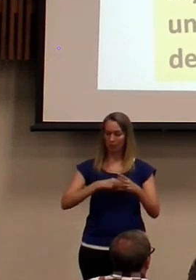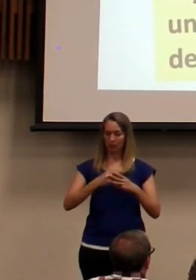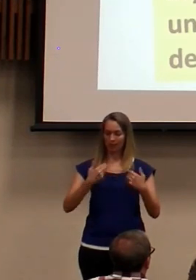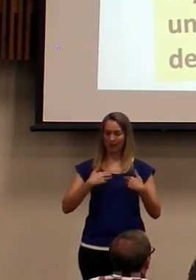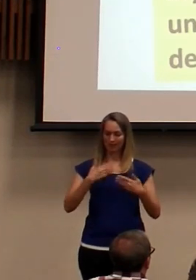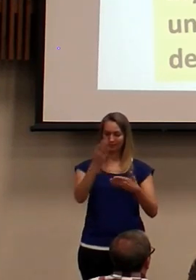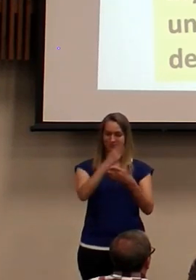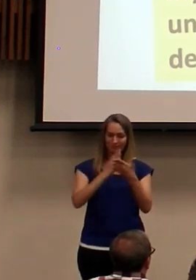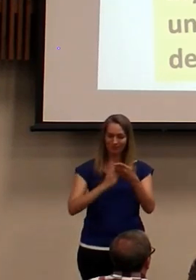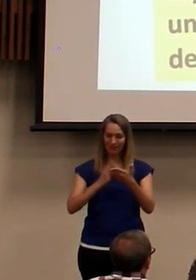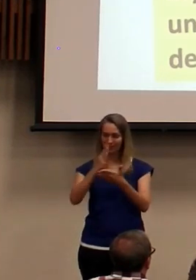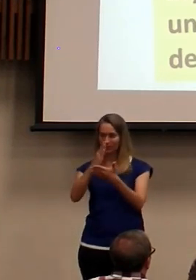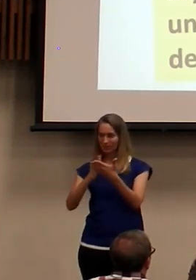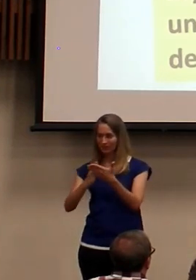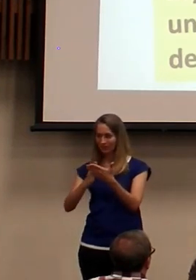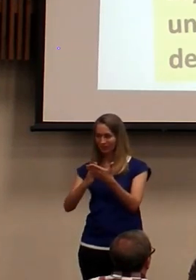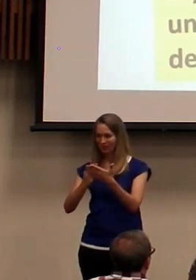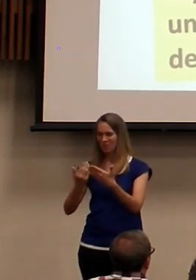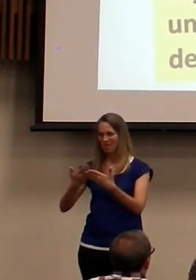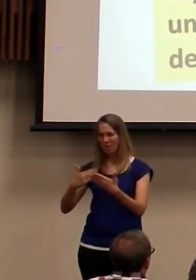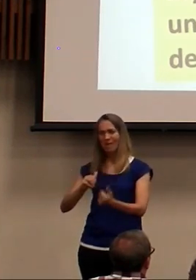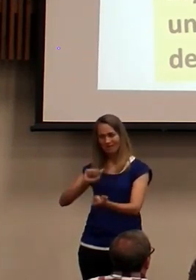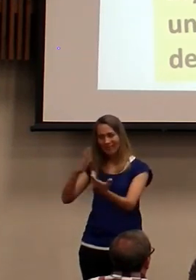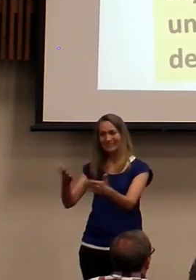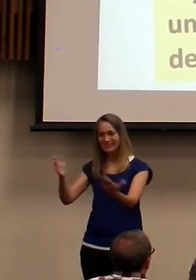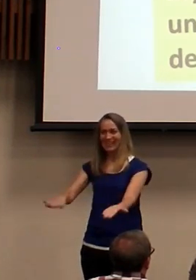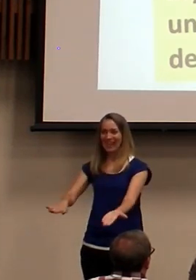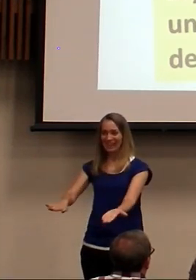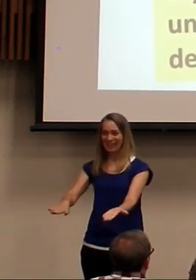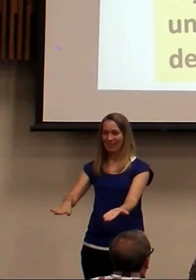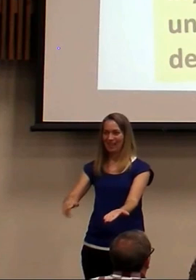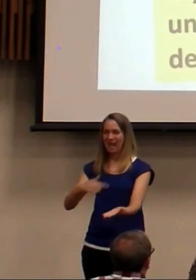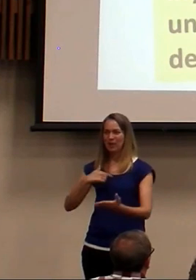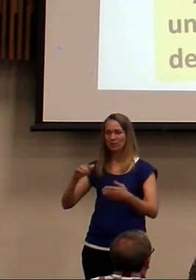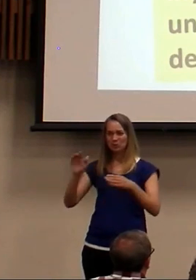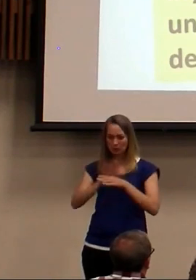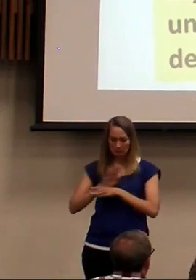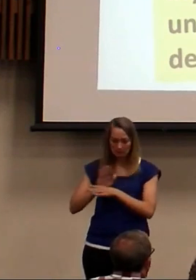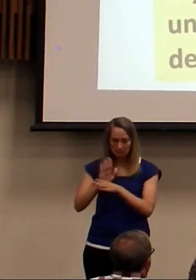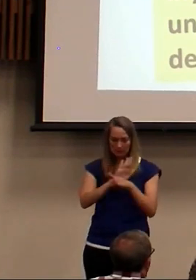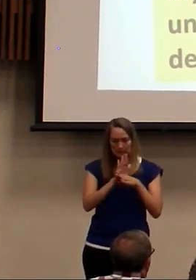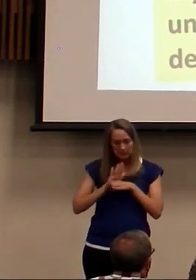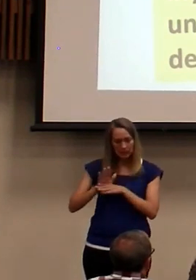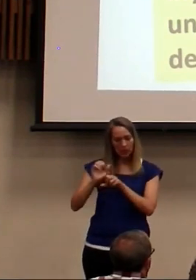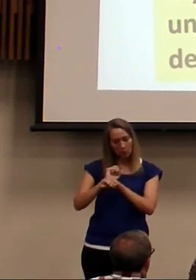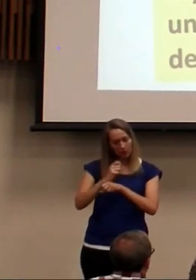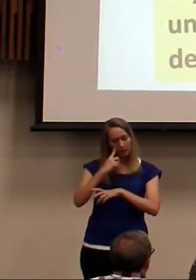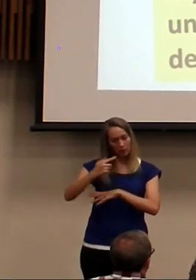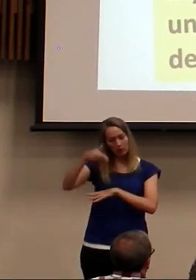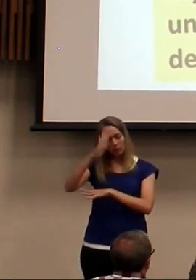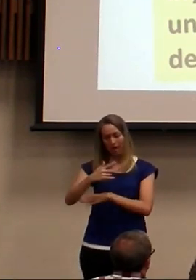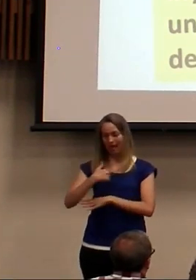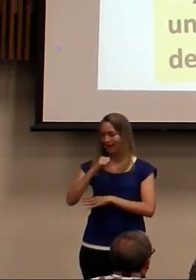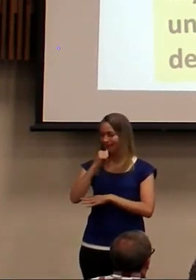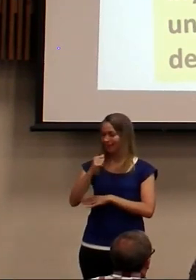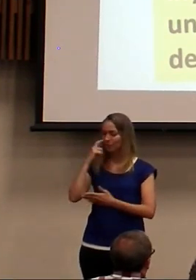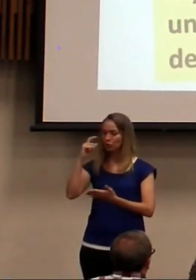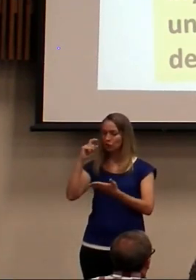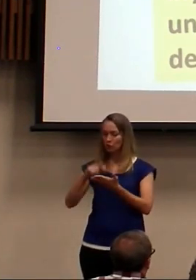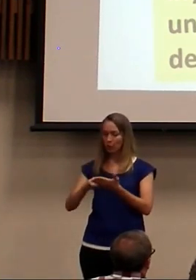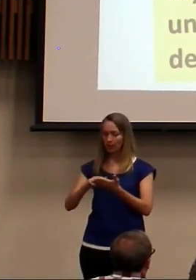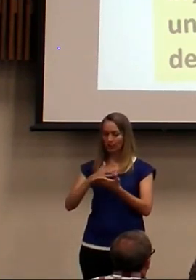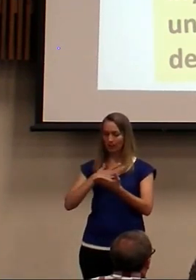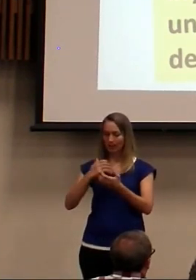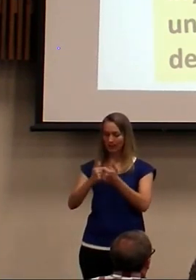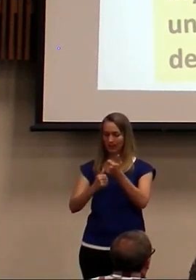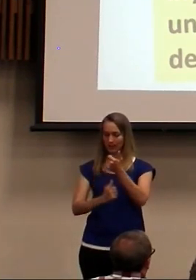For me, I was so busy trying to work for God that I didn't really notice the fractures in my